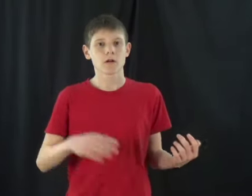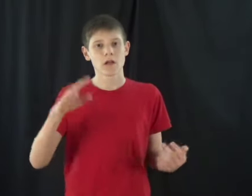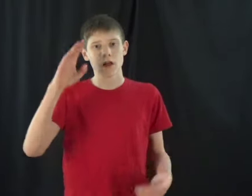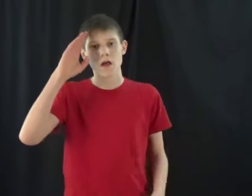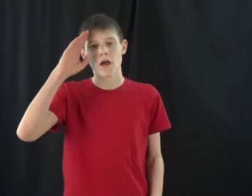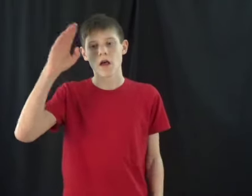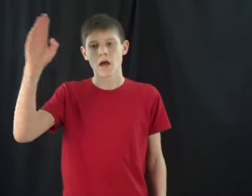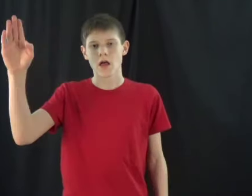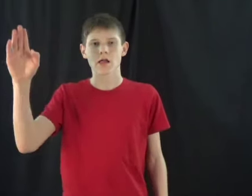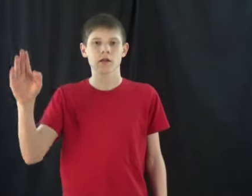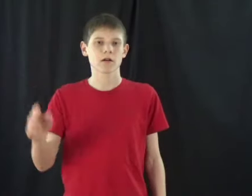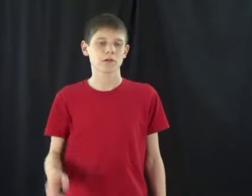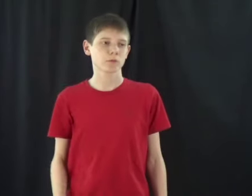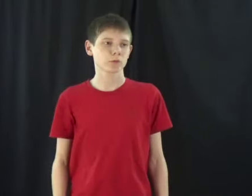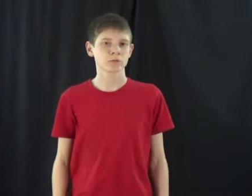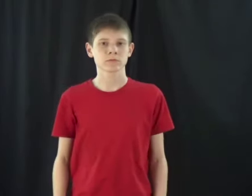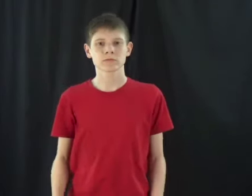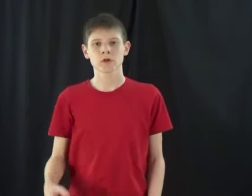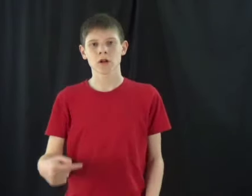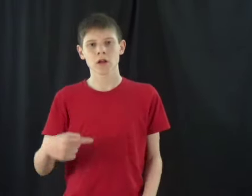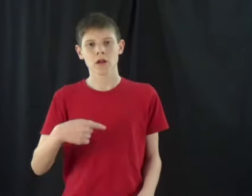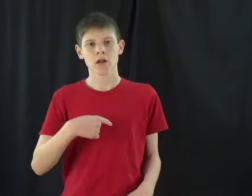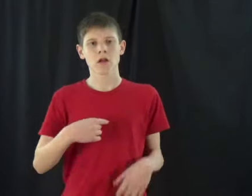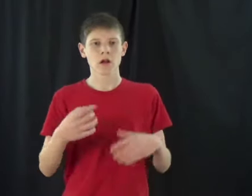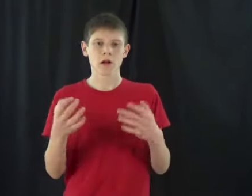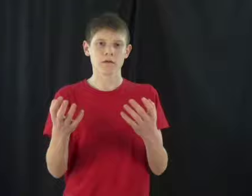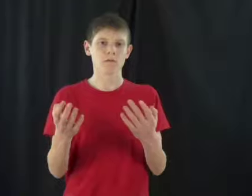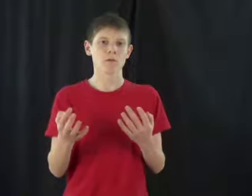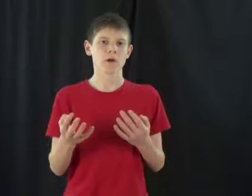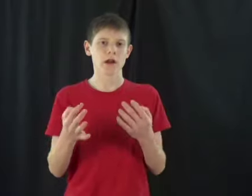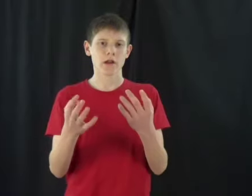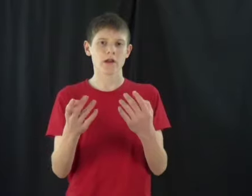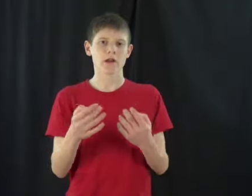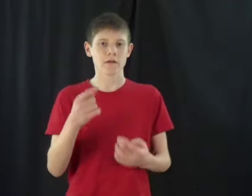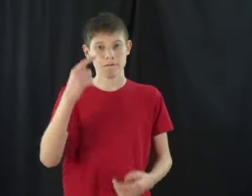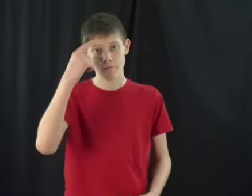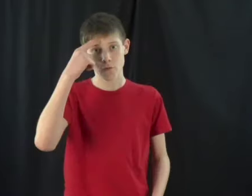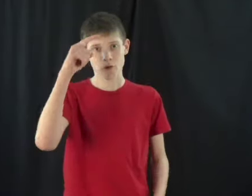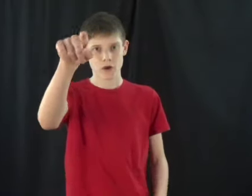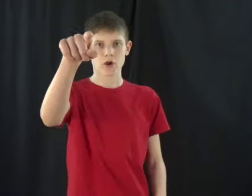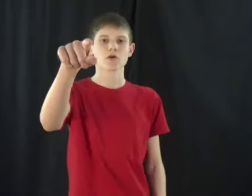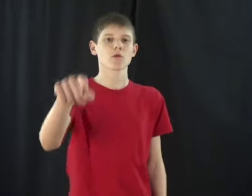Hello I've waited here for you